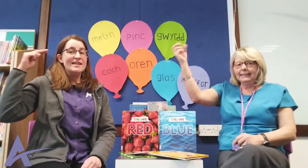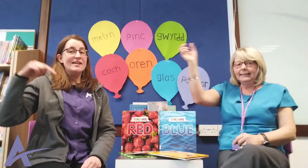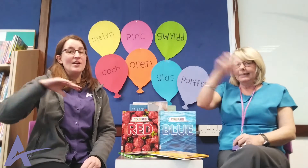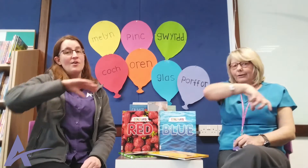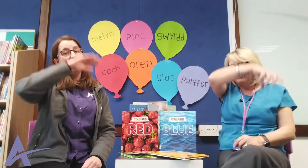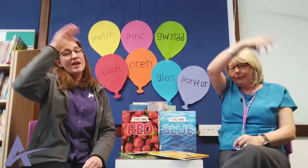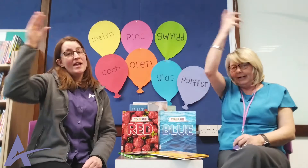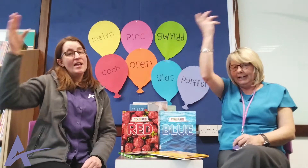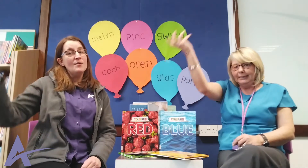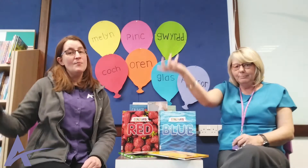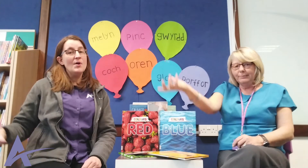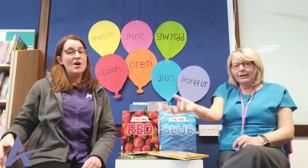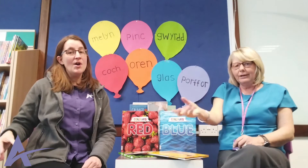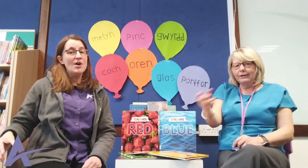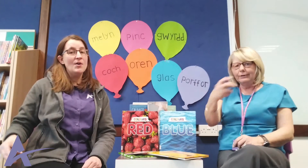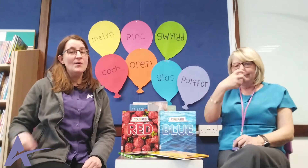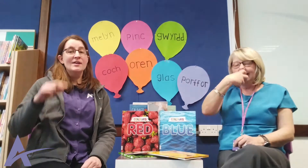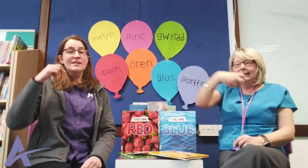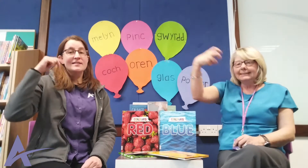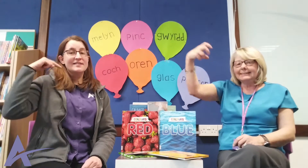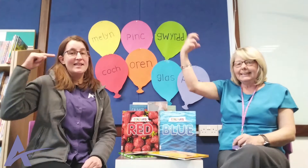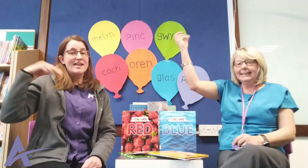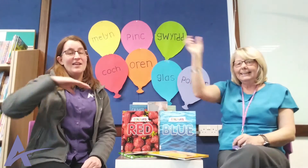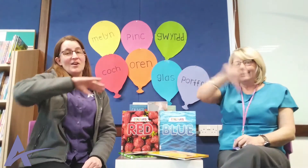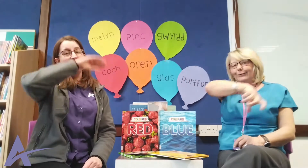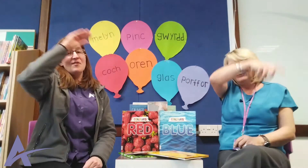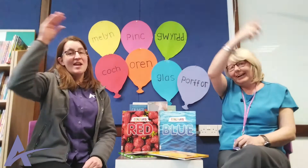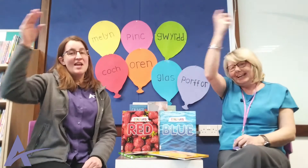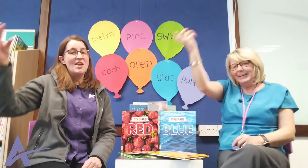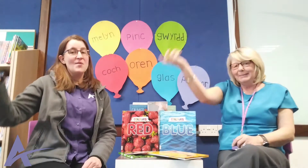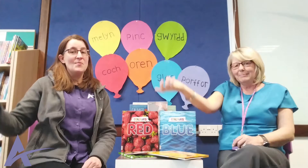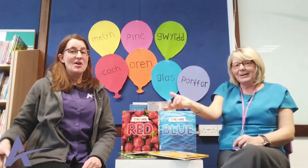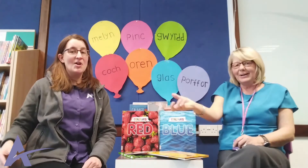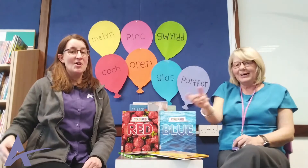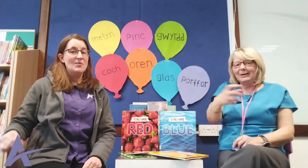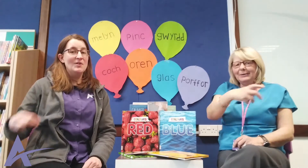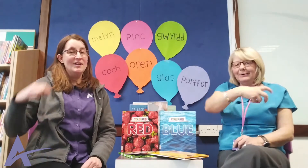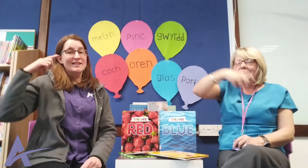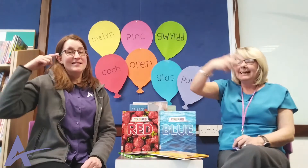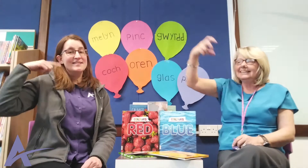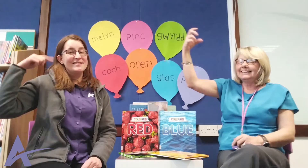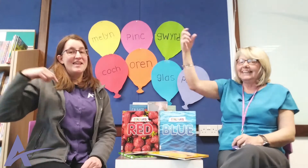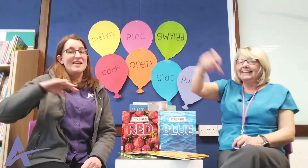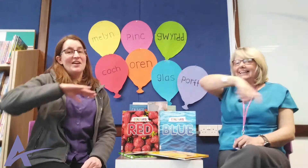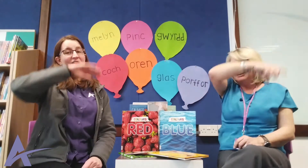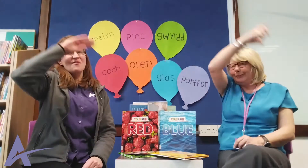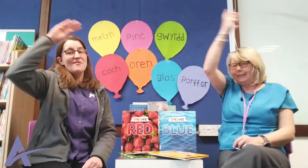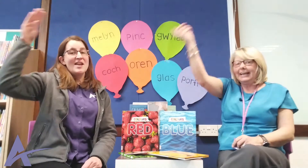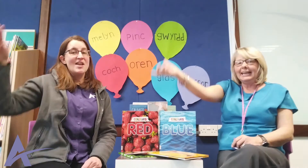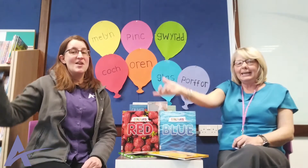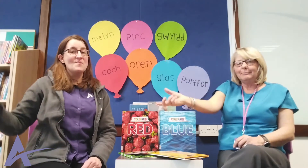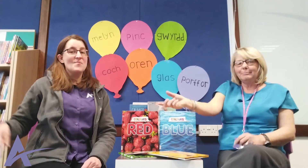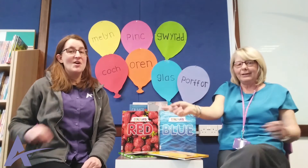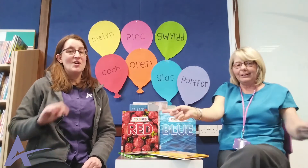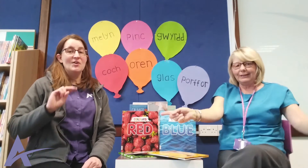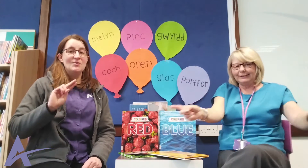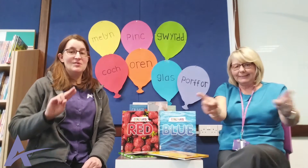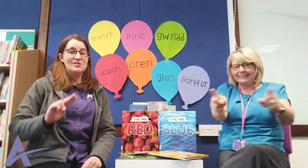a rainbow, sing a rainbow, sing a rainbow